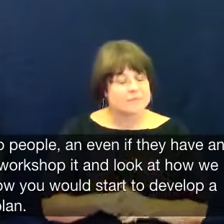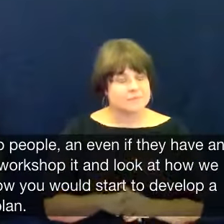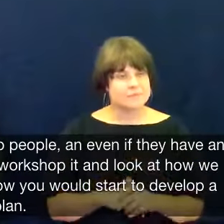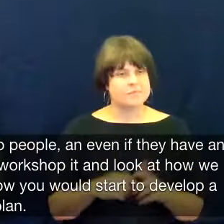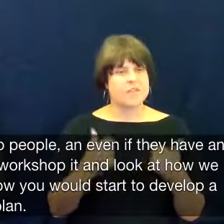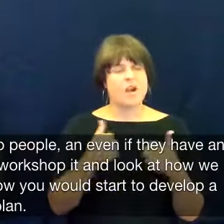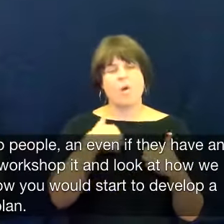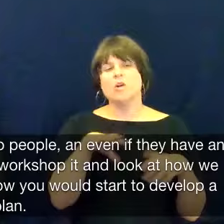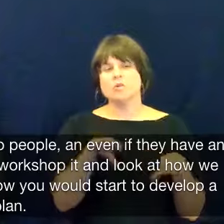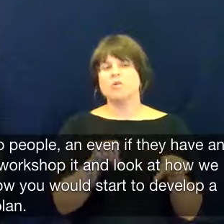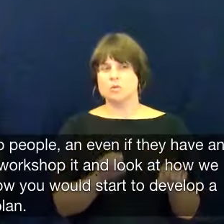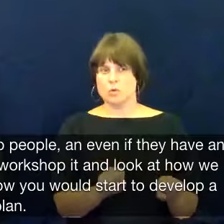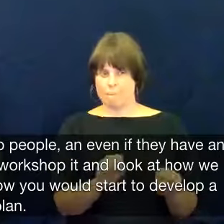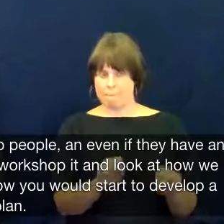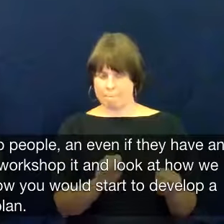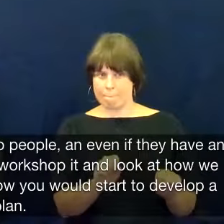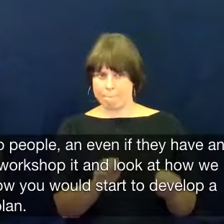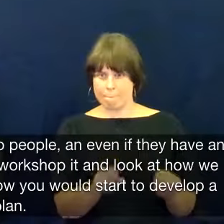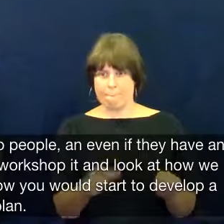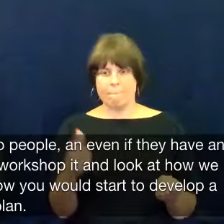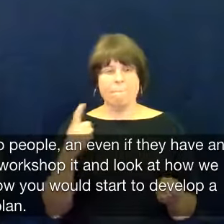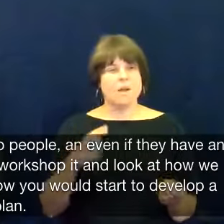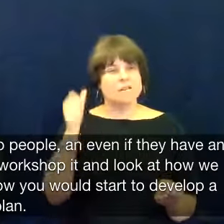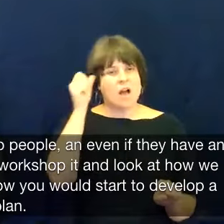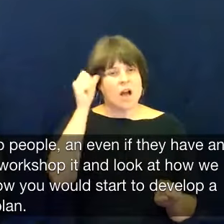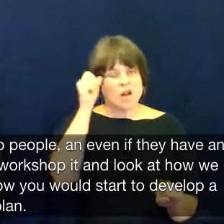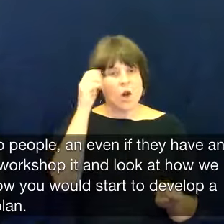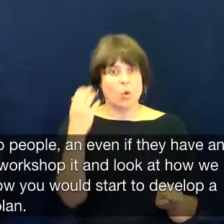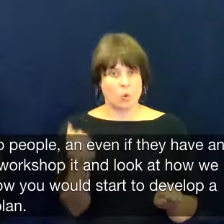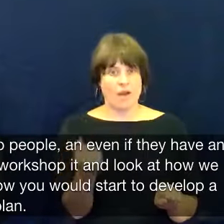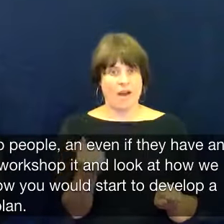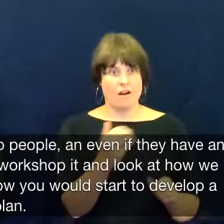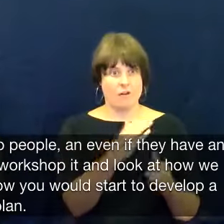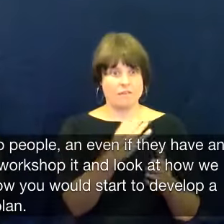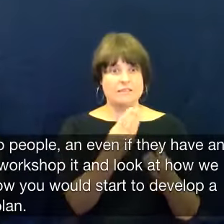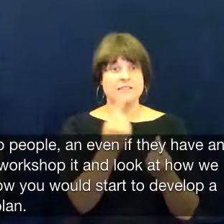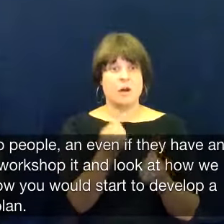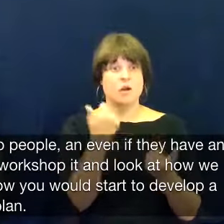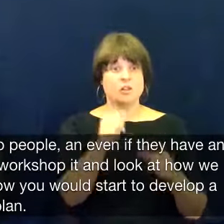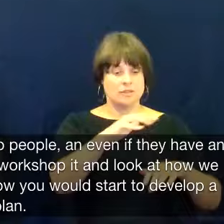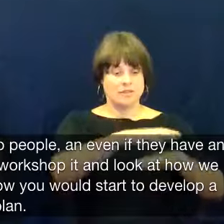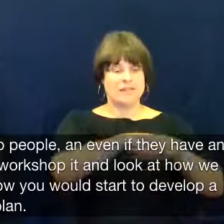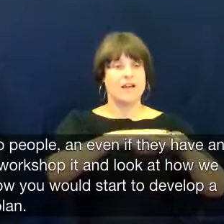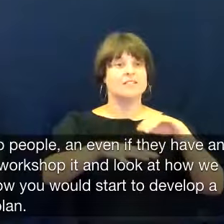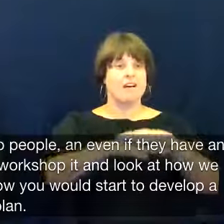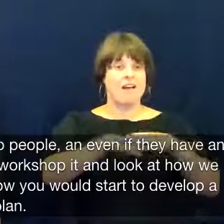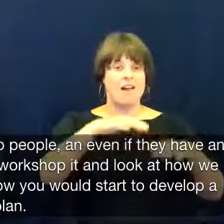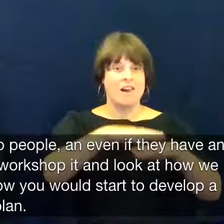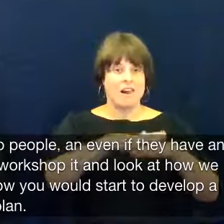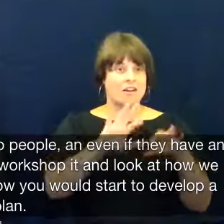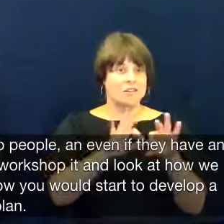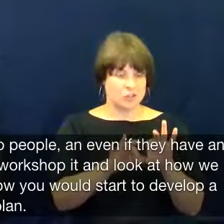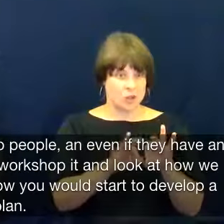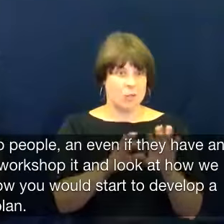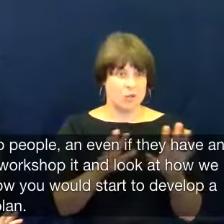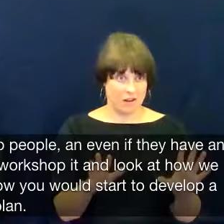now, because I know we've got someone using tactile sign language, so it's very hard for the interpreters to